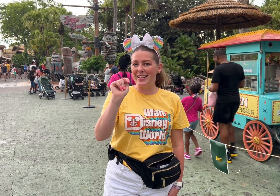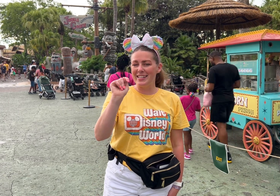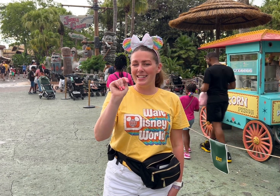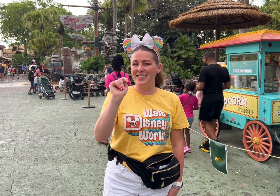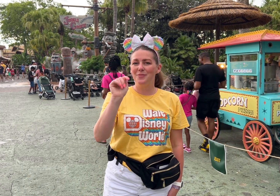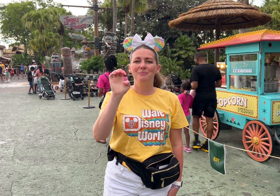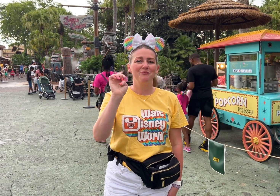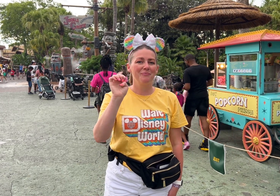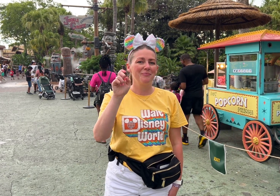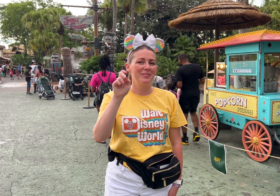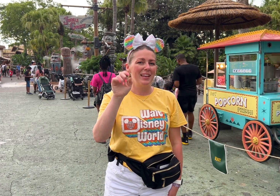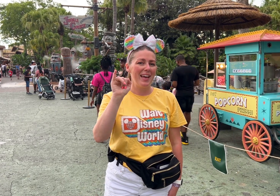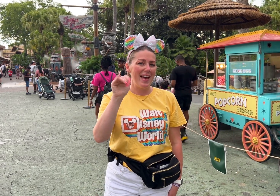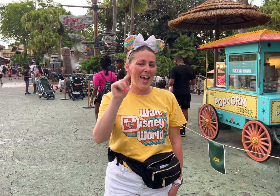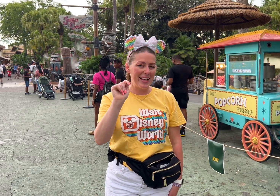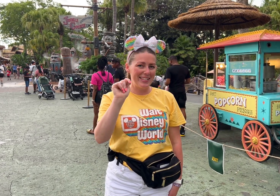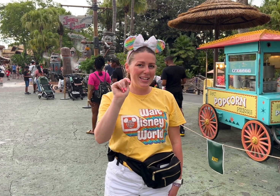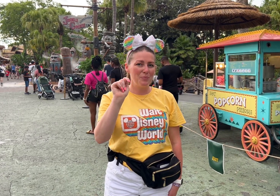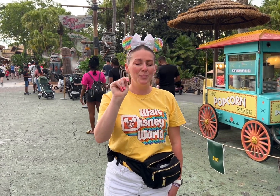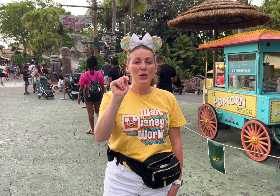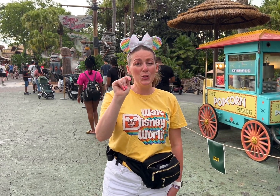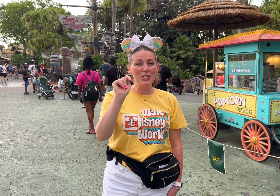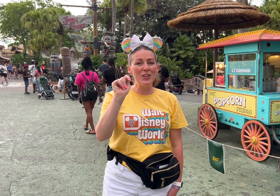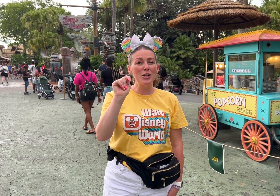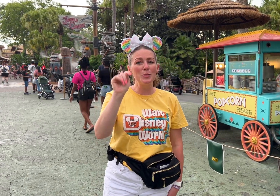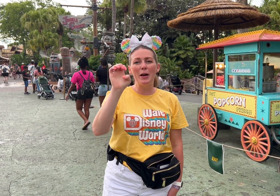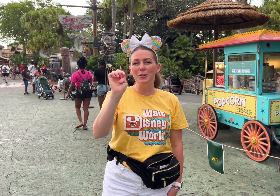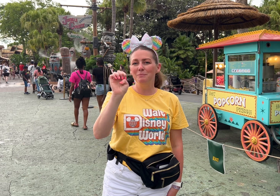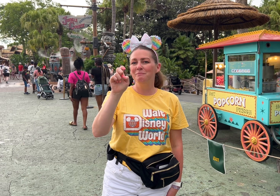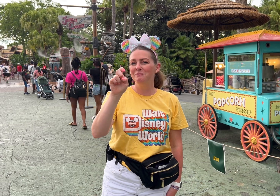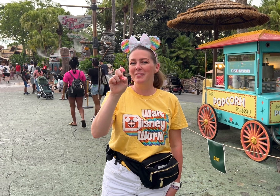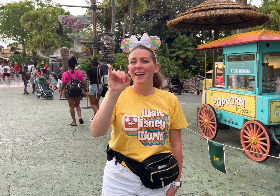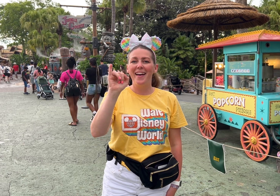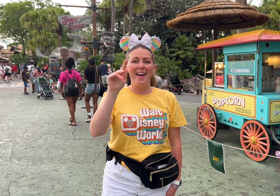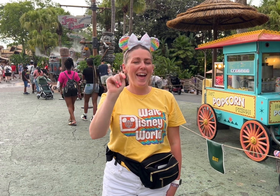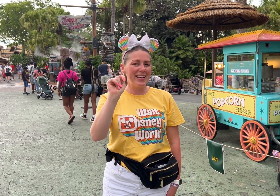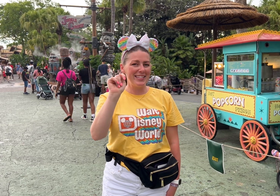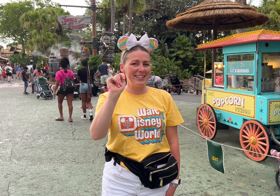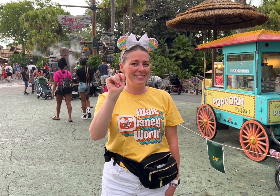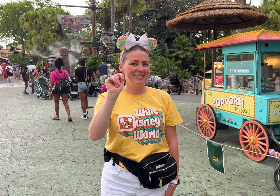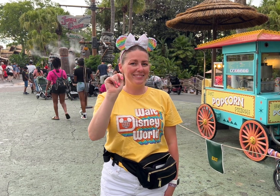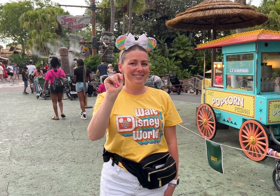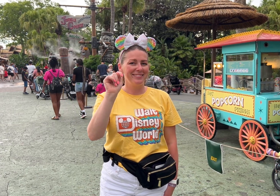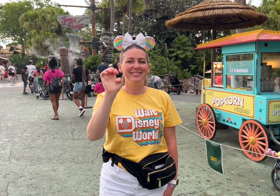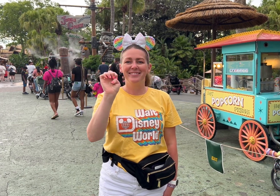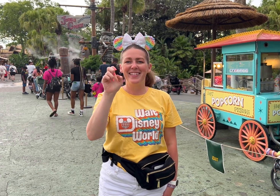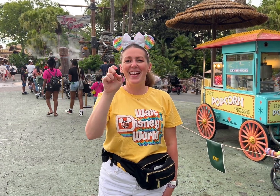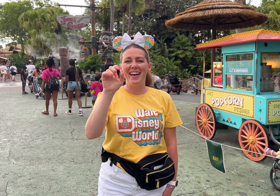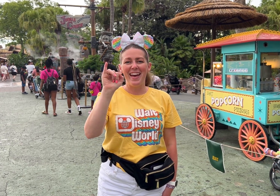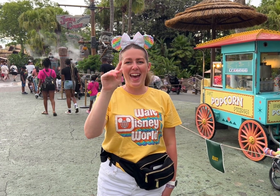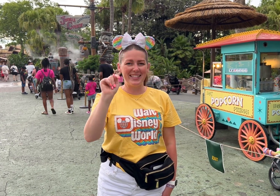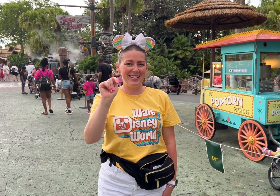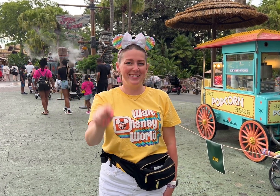Exit. Exit. You just fingerspell exit. Exit.